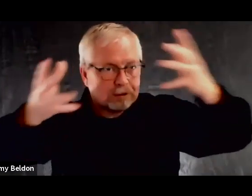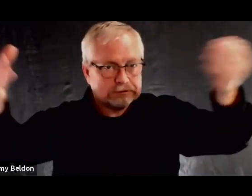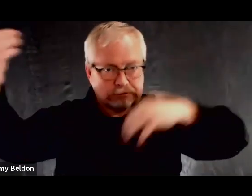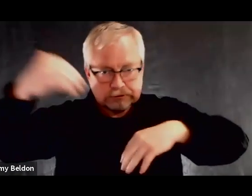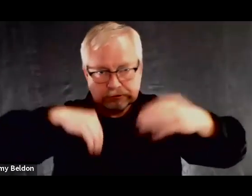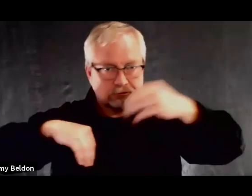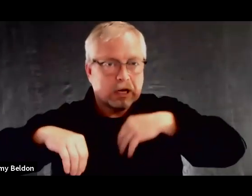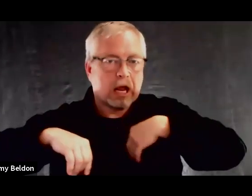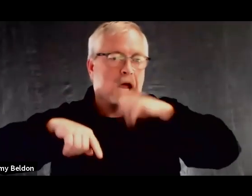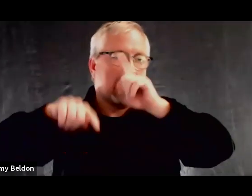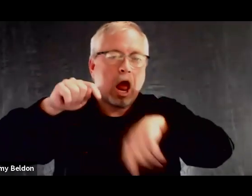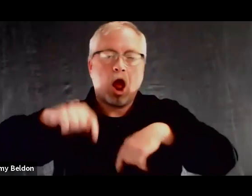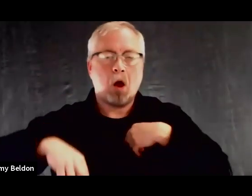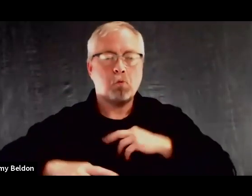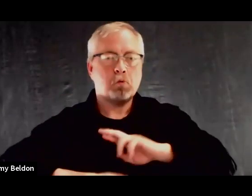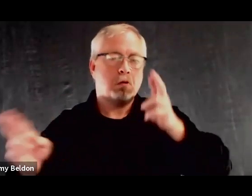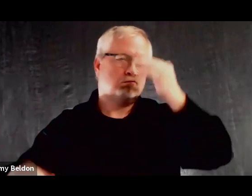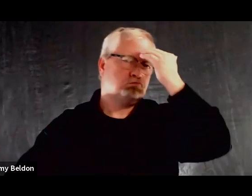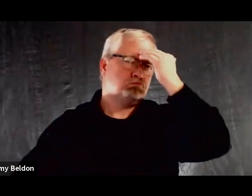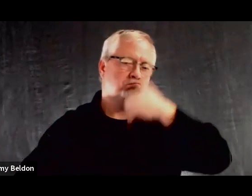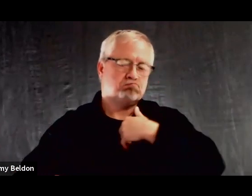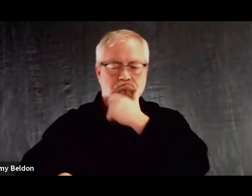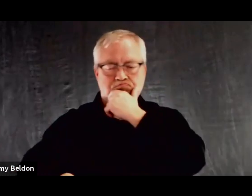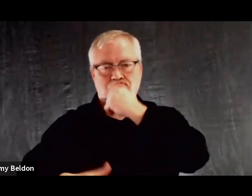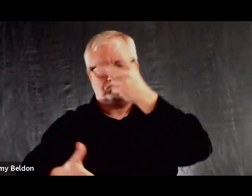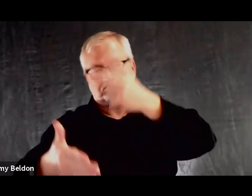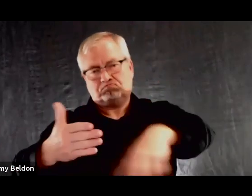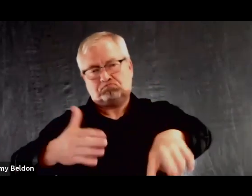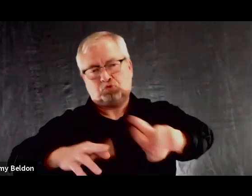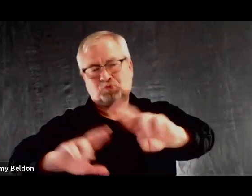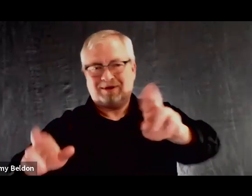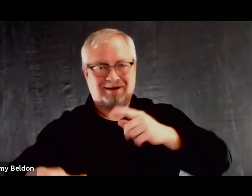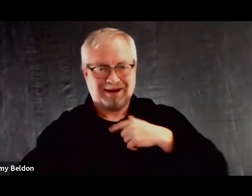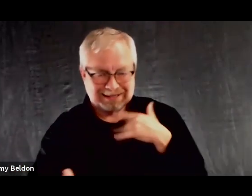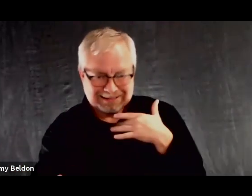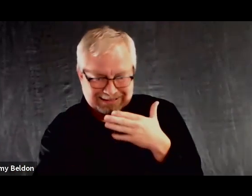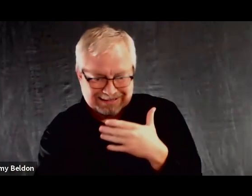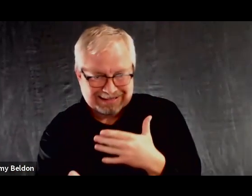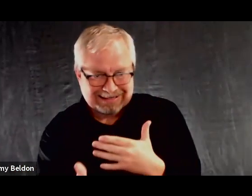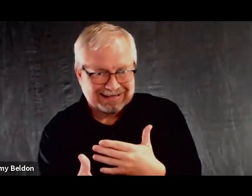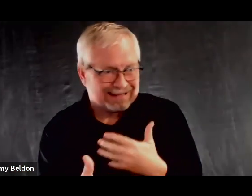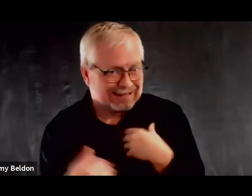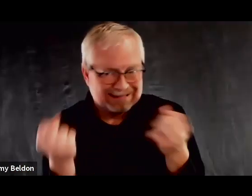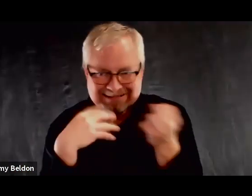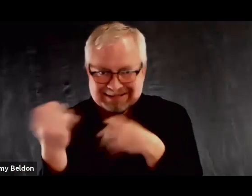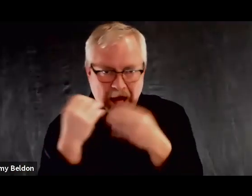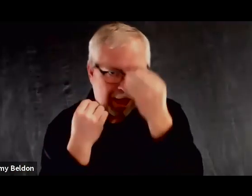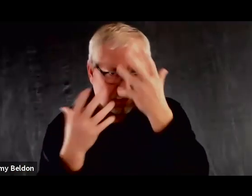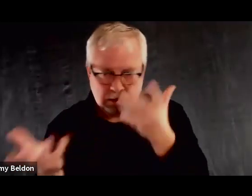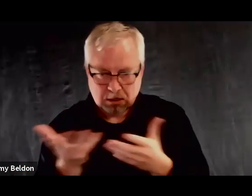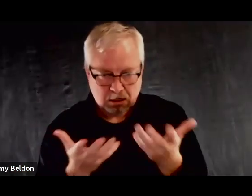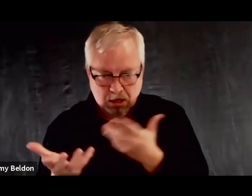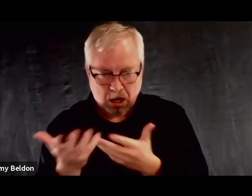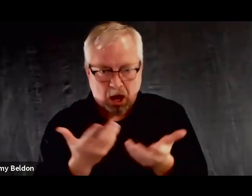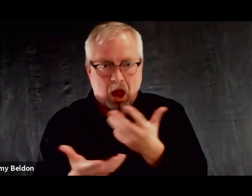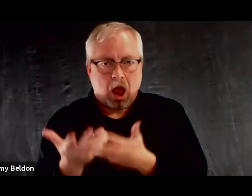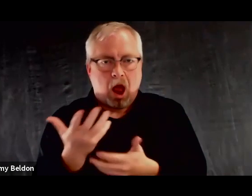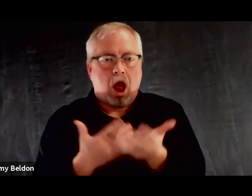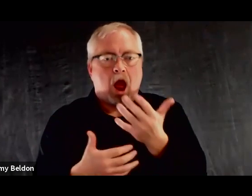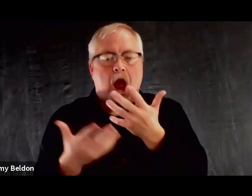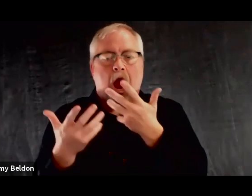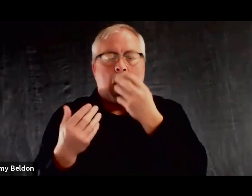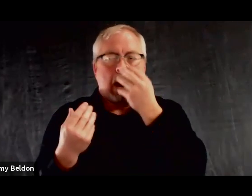be more data coming in the next weeks that would help inform a decision. And so it just seems